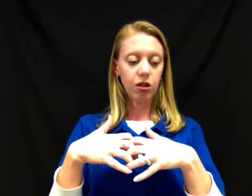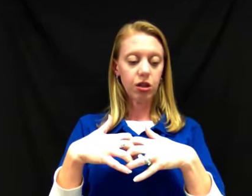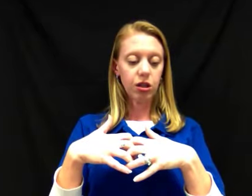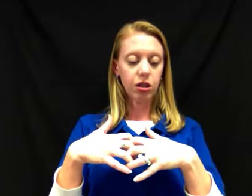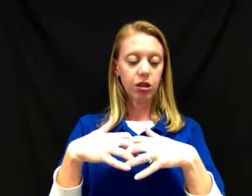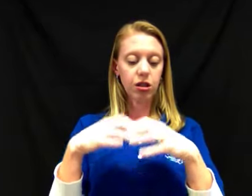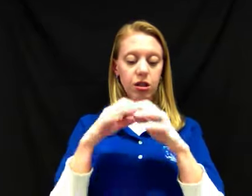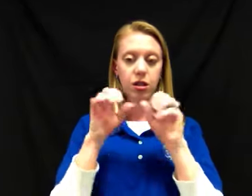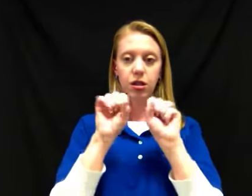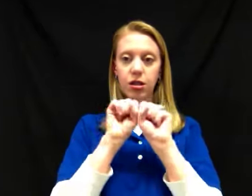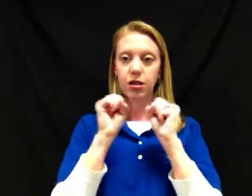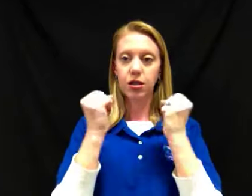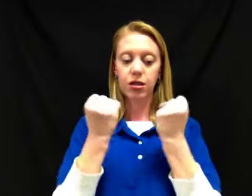Sociology.